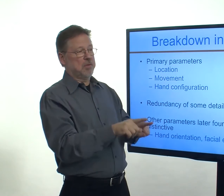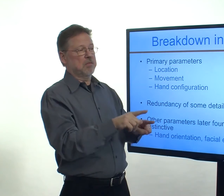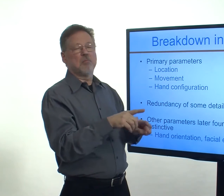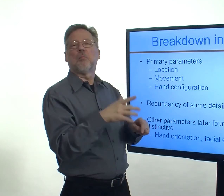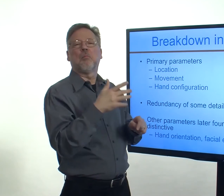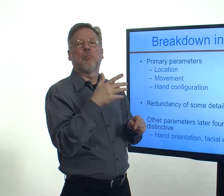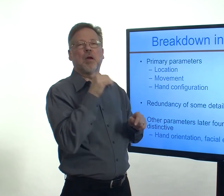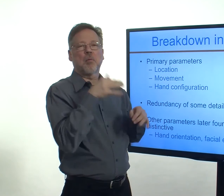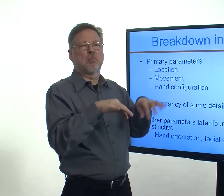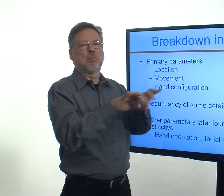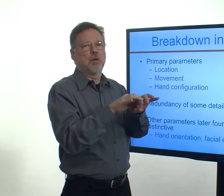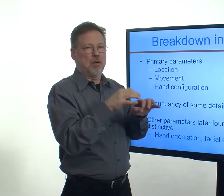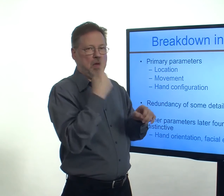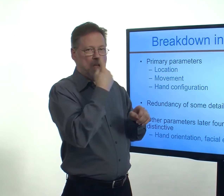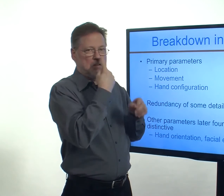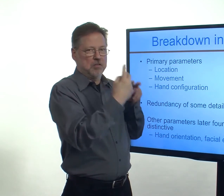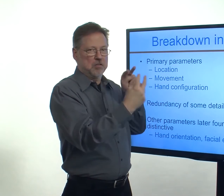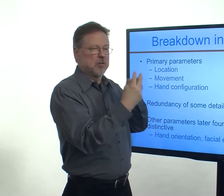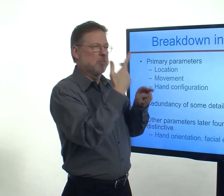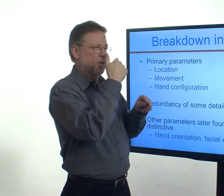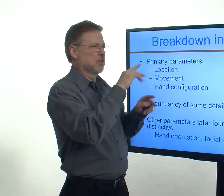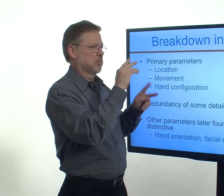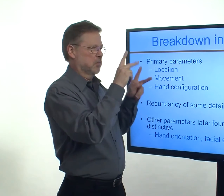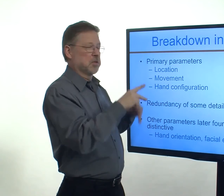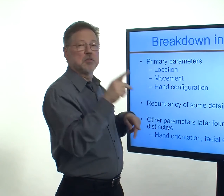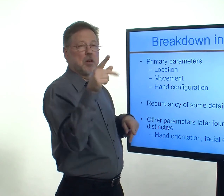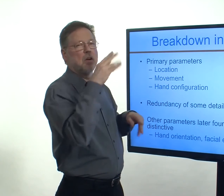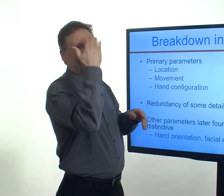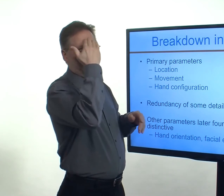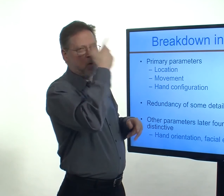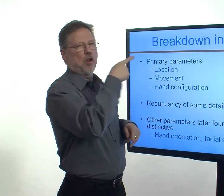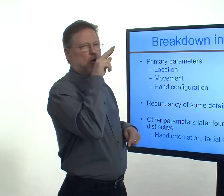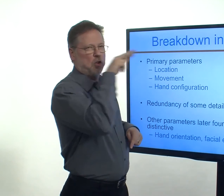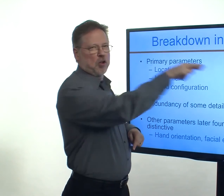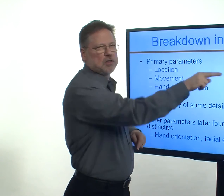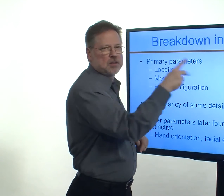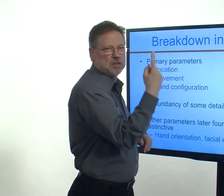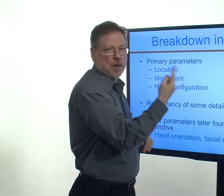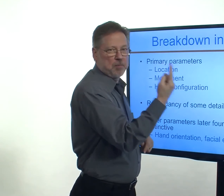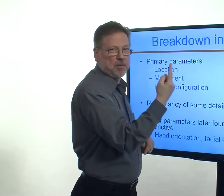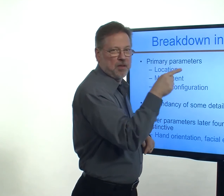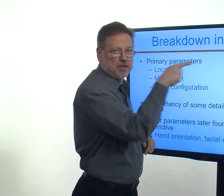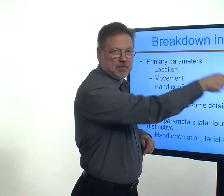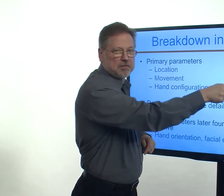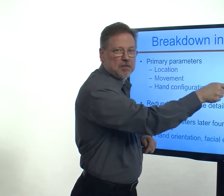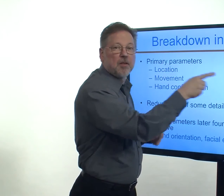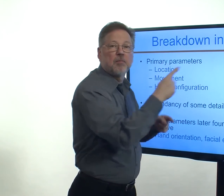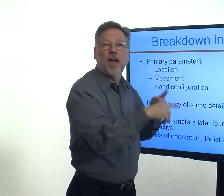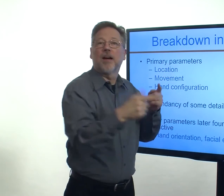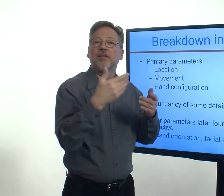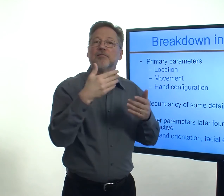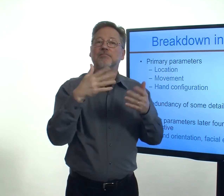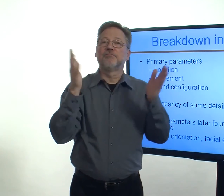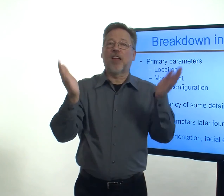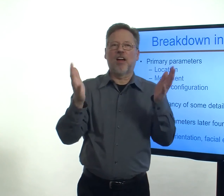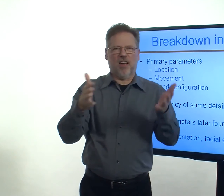Now, in this story, the eye gaze wasn't important because you knew that the signer was facing someone else. But in everyday